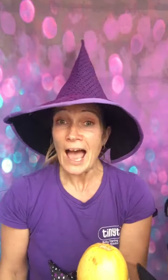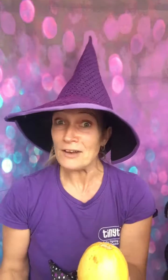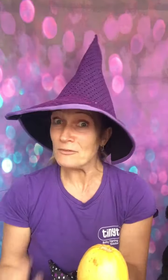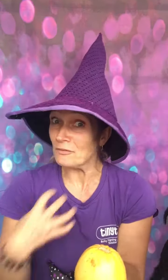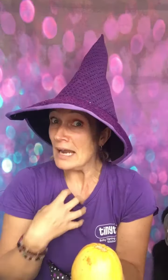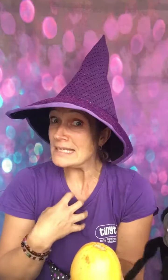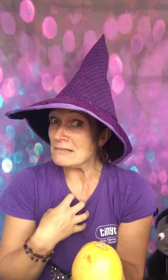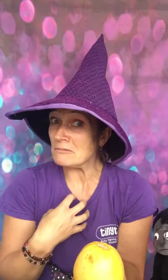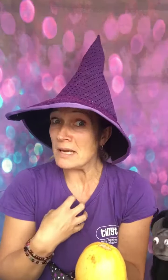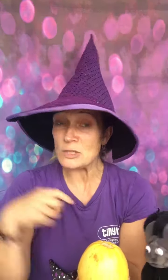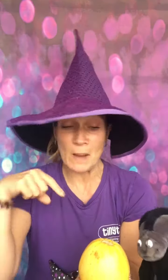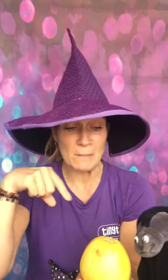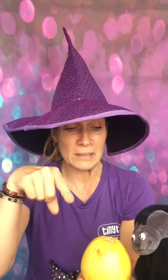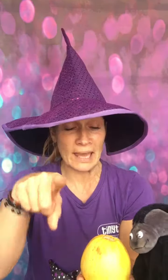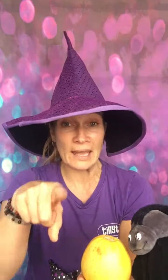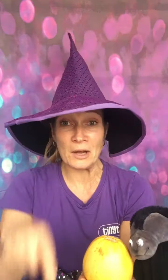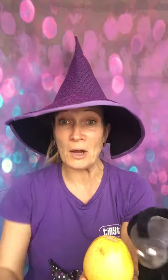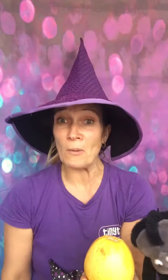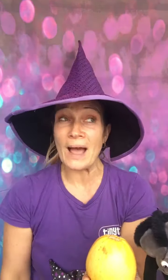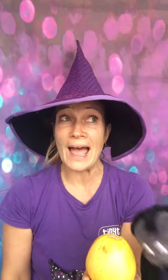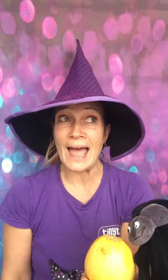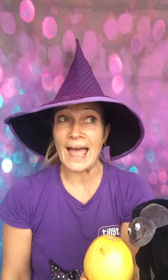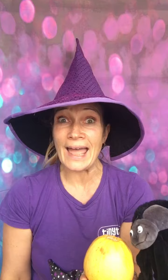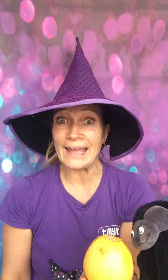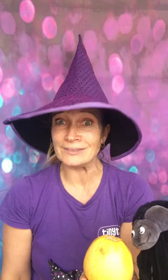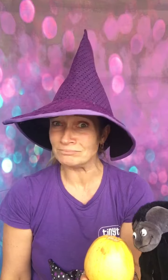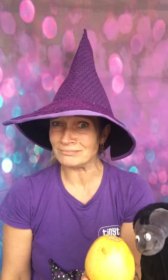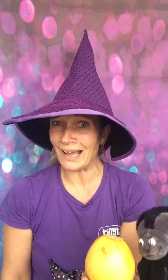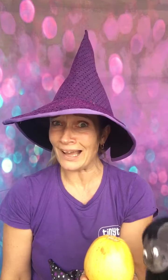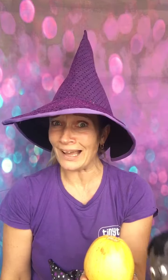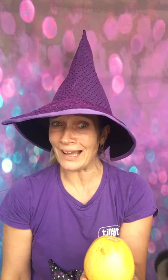and frightened witch bumpkin away.